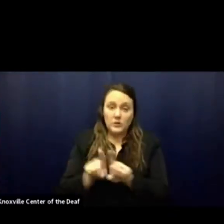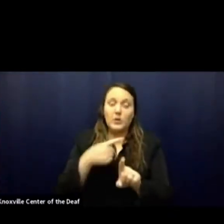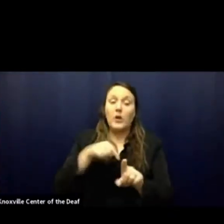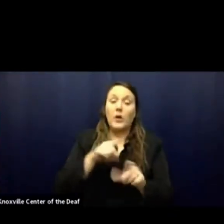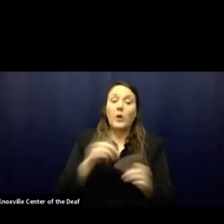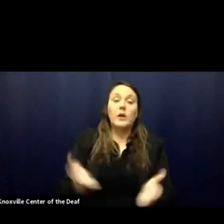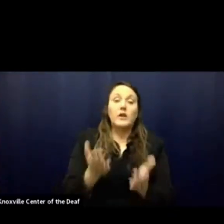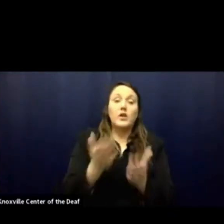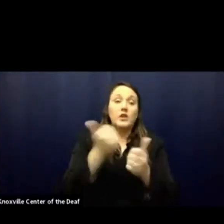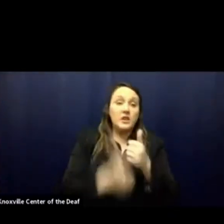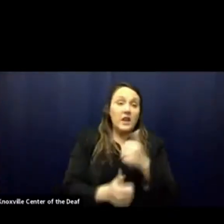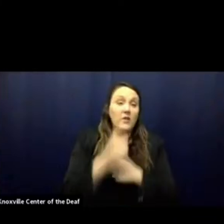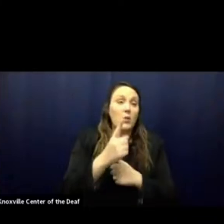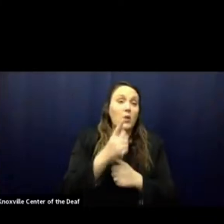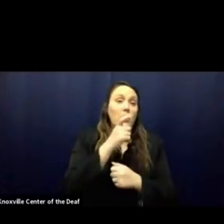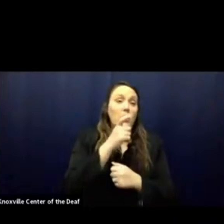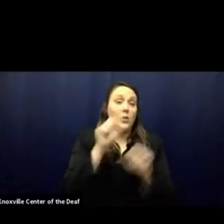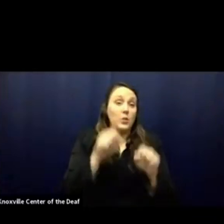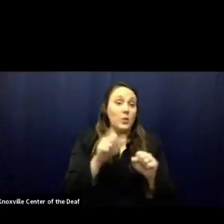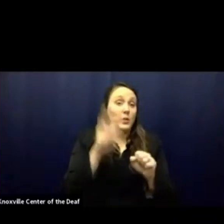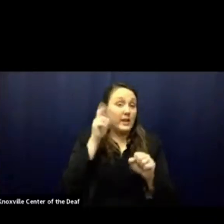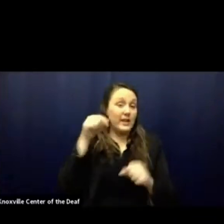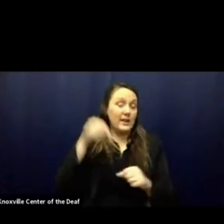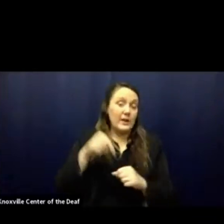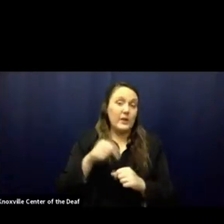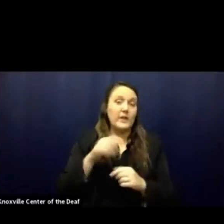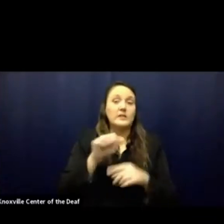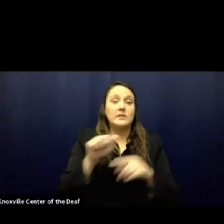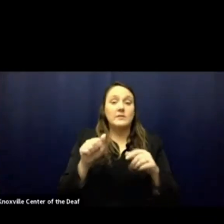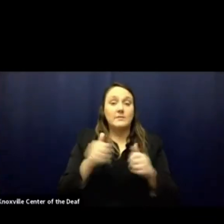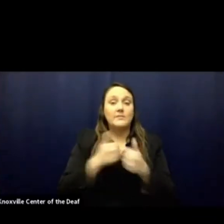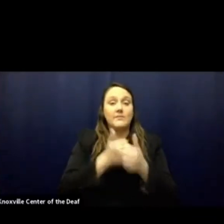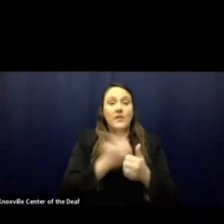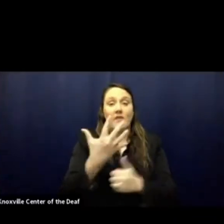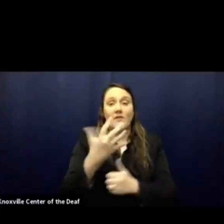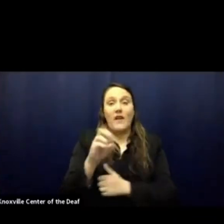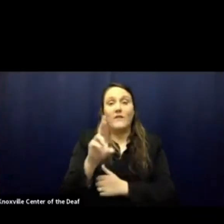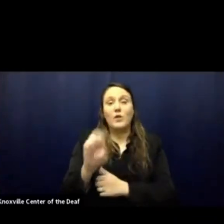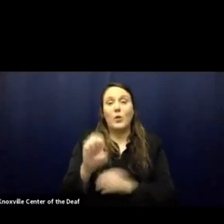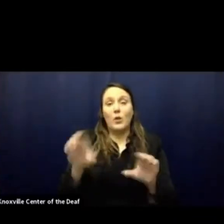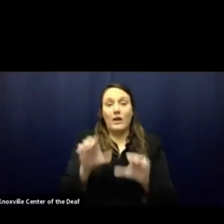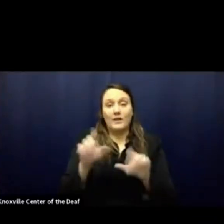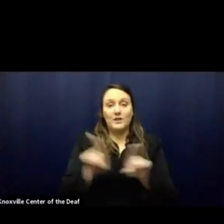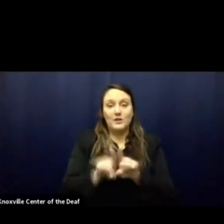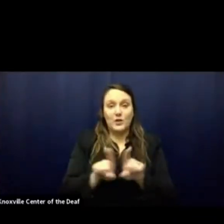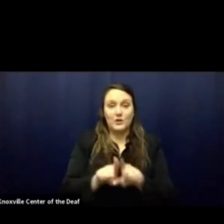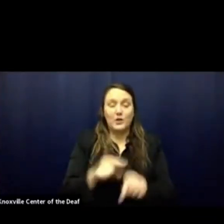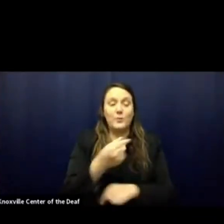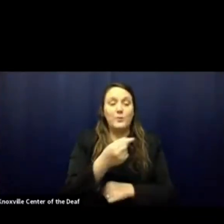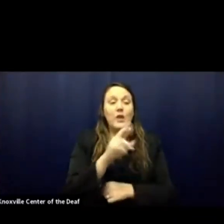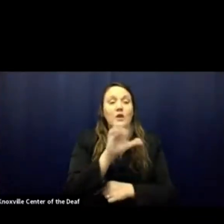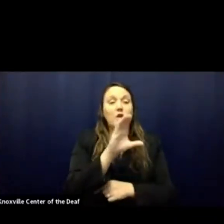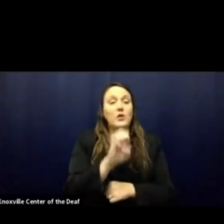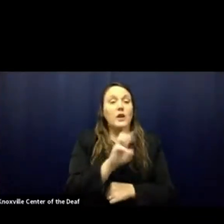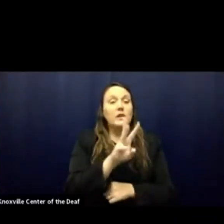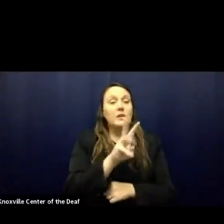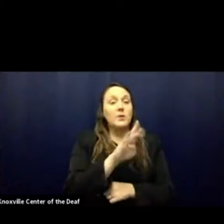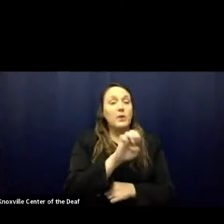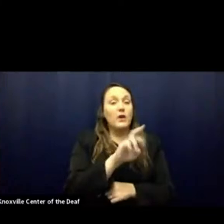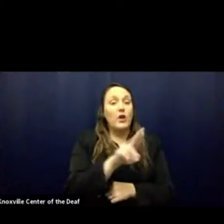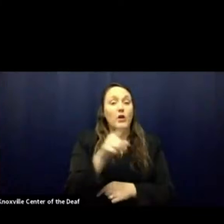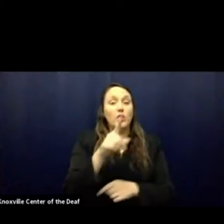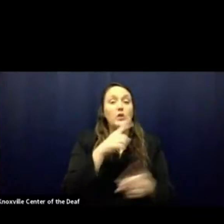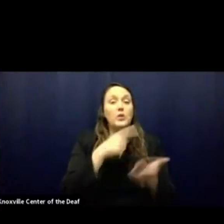our listening area who doesn't live in Knox County to practice the 5 core actions too. From Grace with WBIR, do you have conversations with